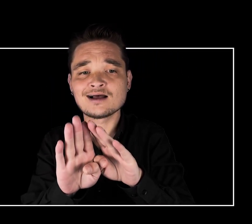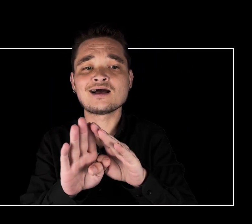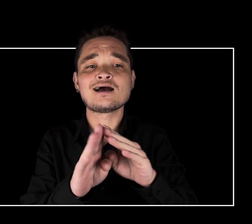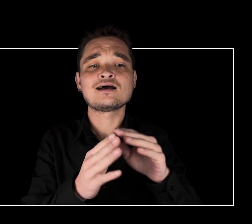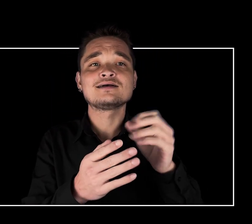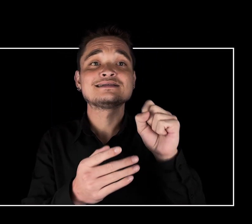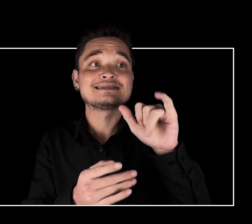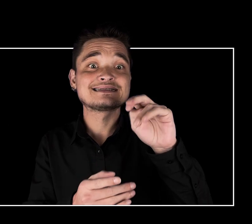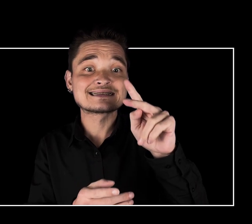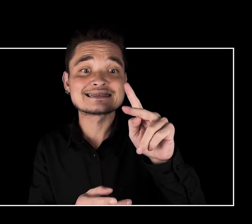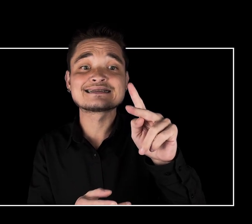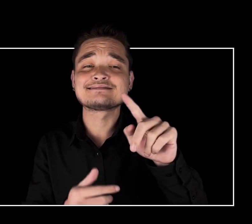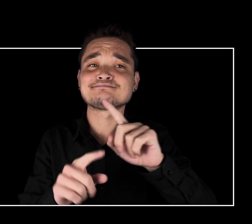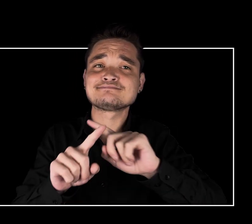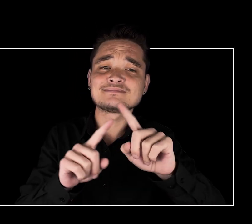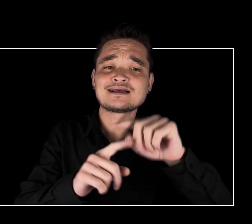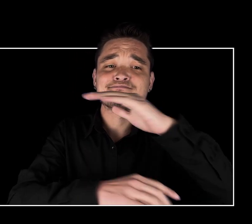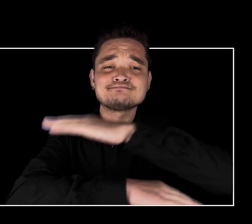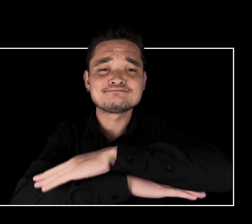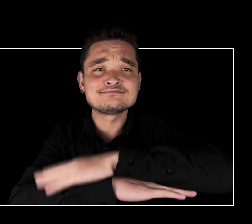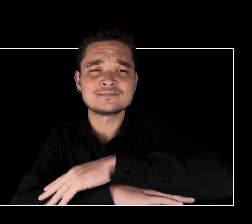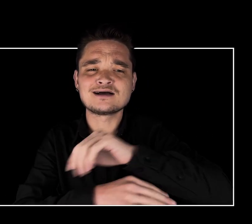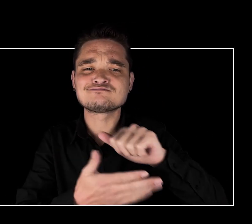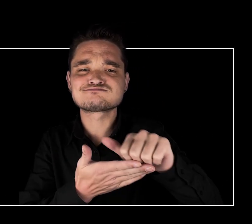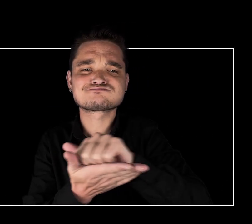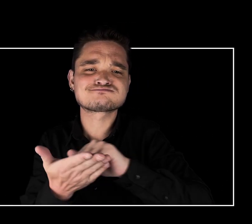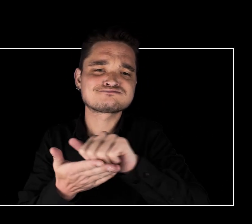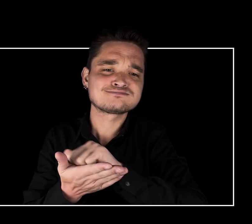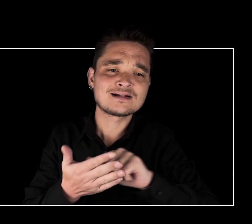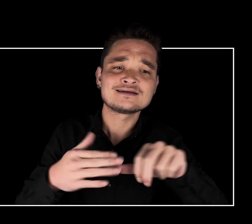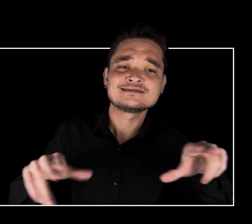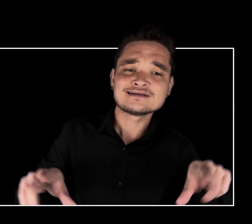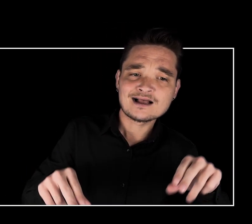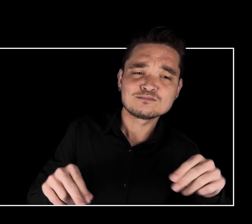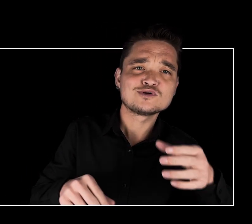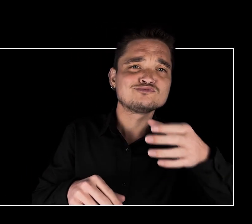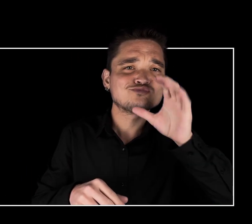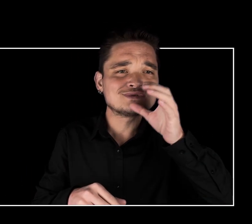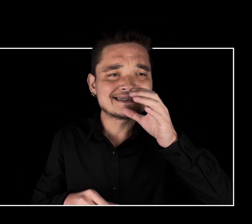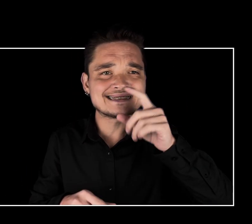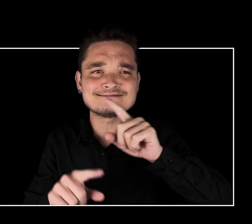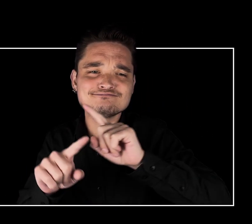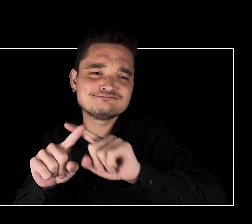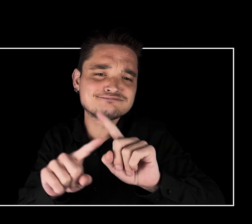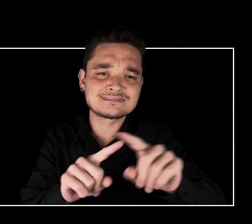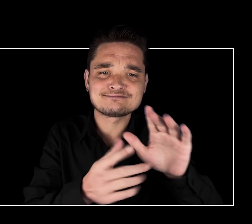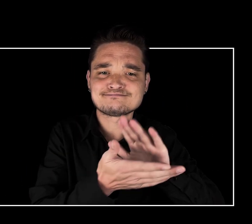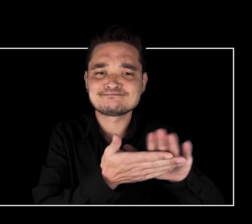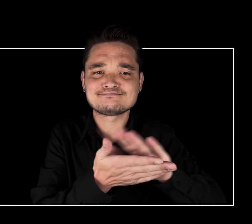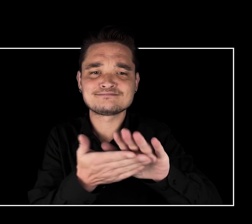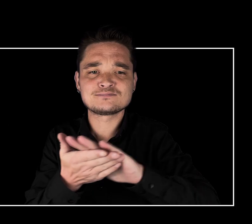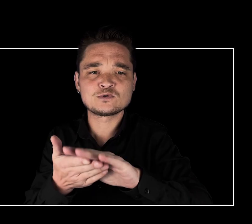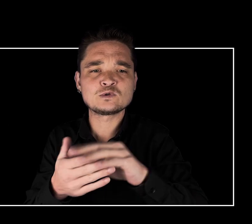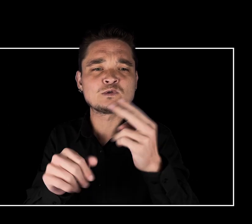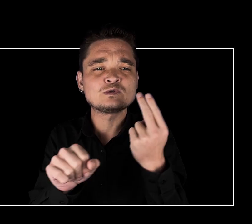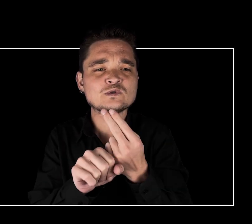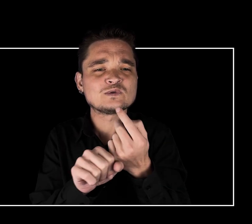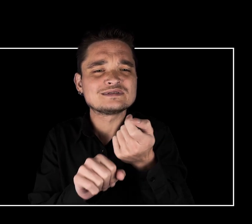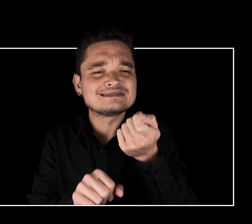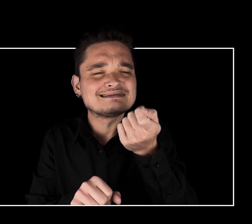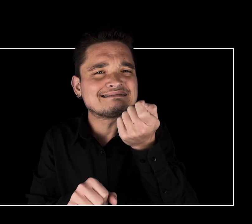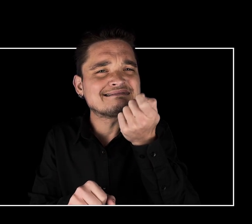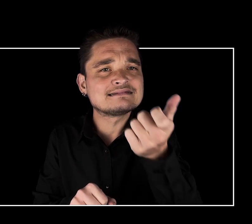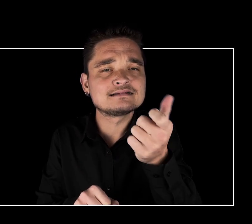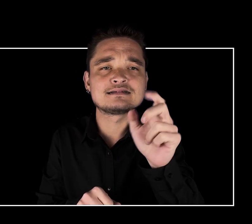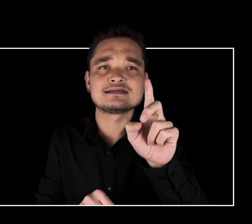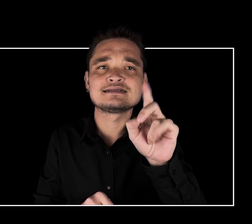faucets, countertops, toilets, diaper pails, and drinking fountains. Use the smallest amount of